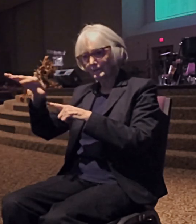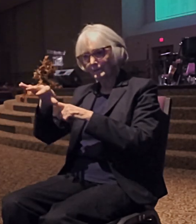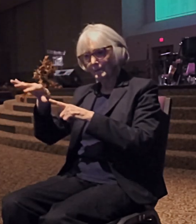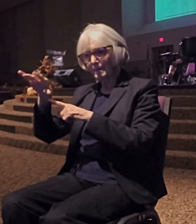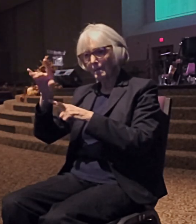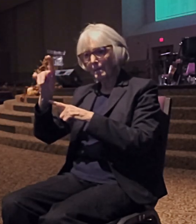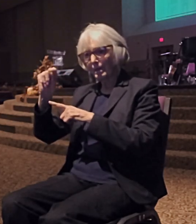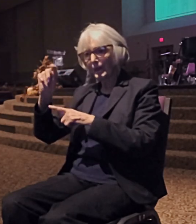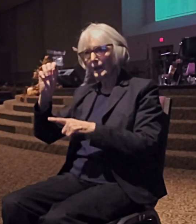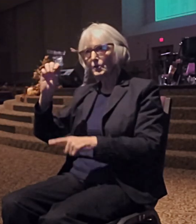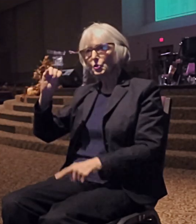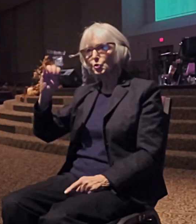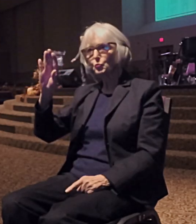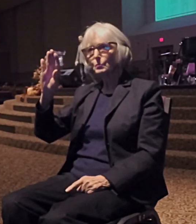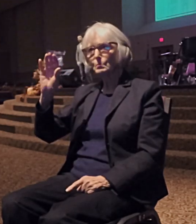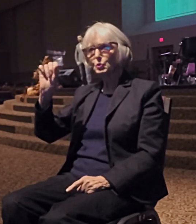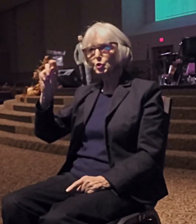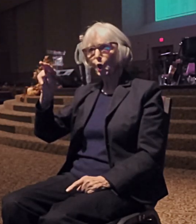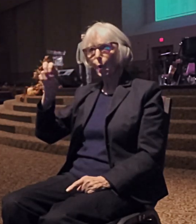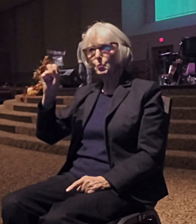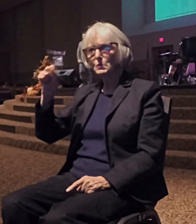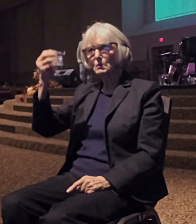tombstone after tombstone.